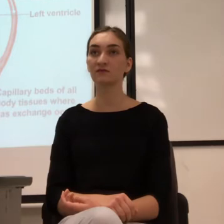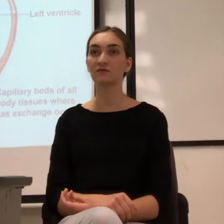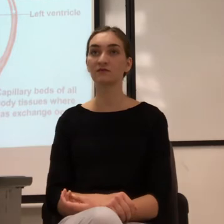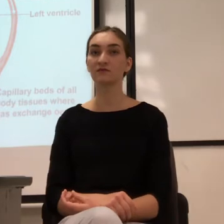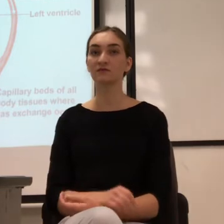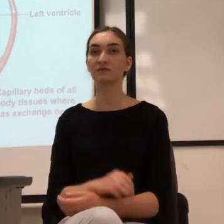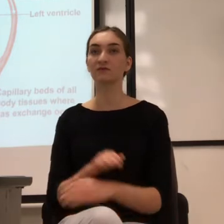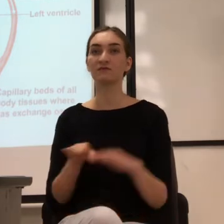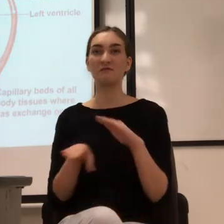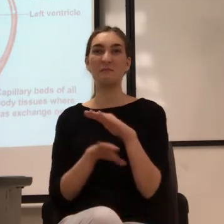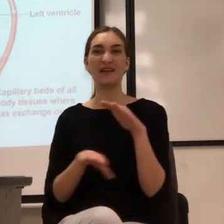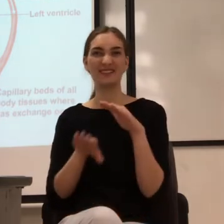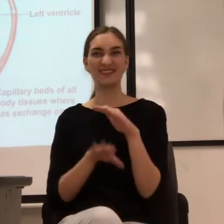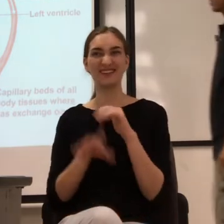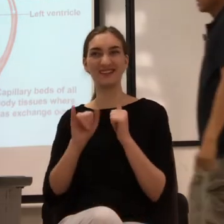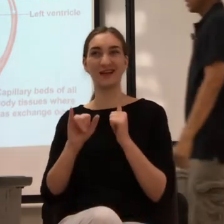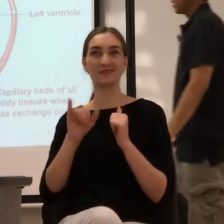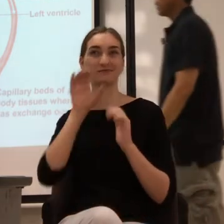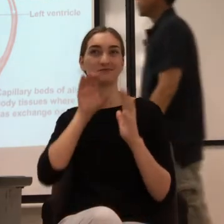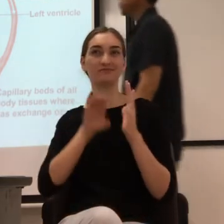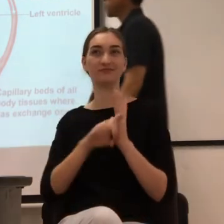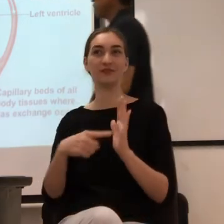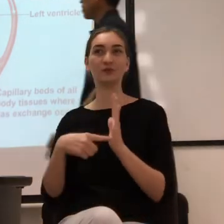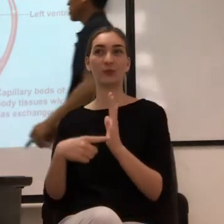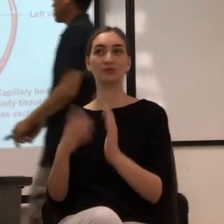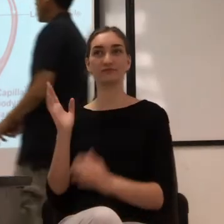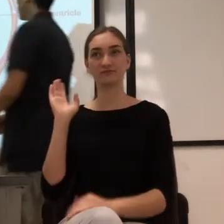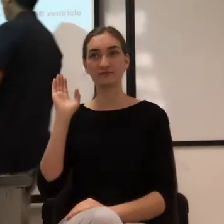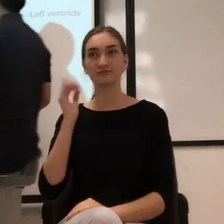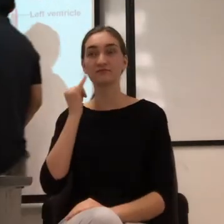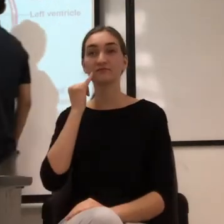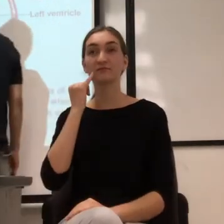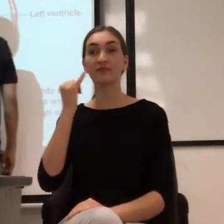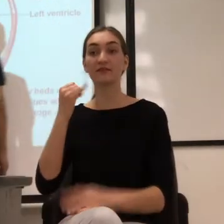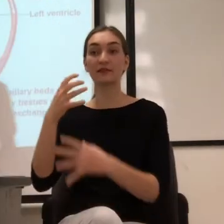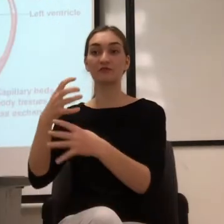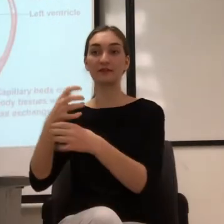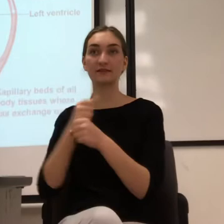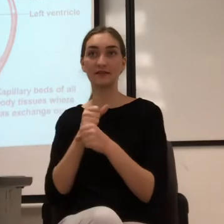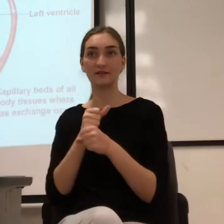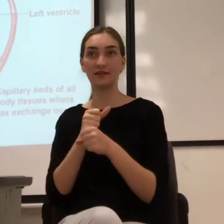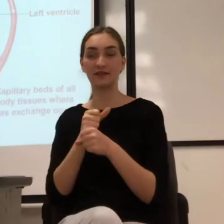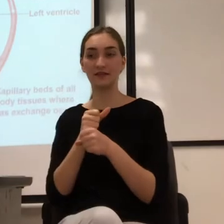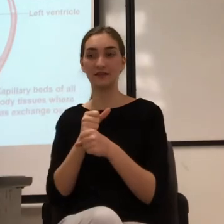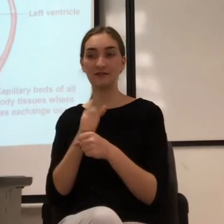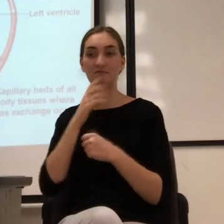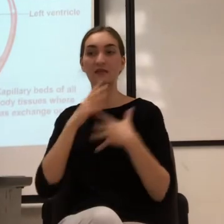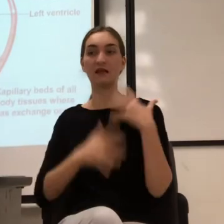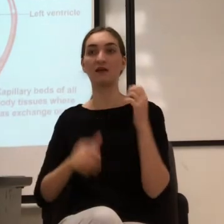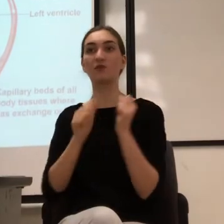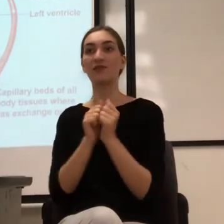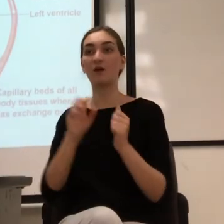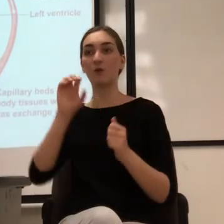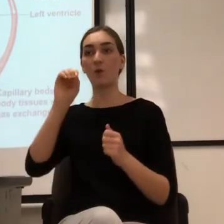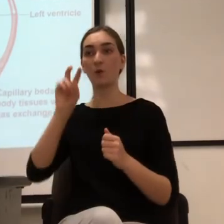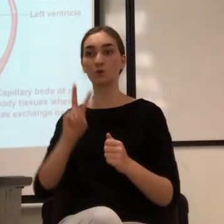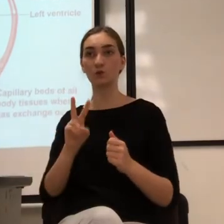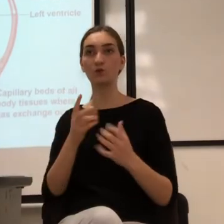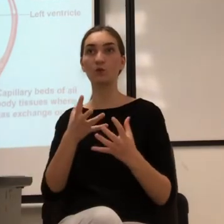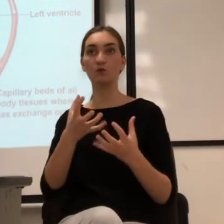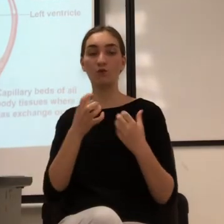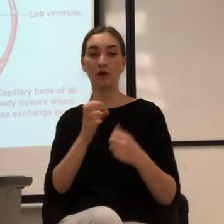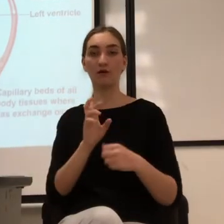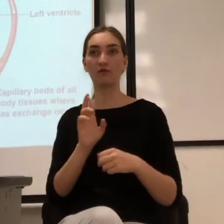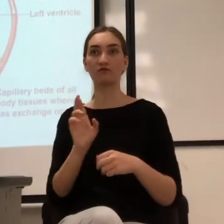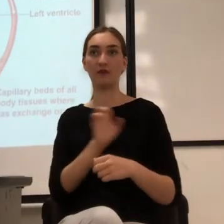Basically, that's what you're seeing here. So, if it's receiving the spent blood, you want the right ventricle to pump that blood